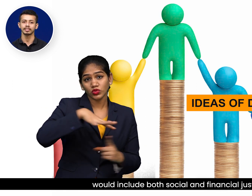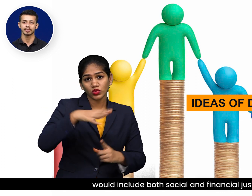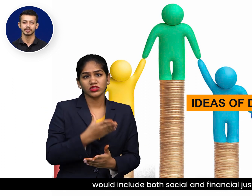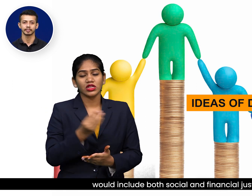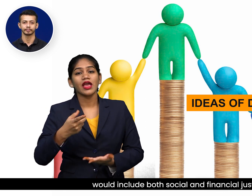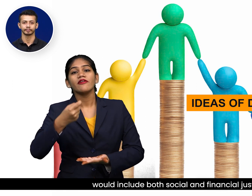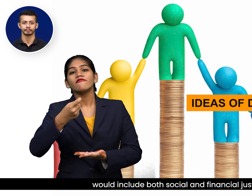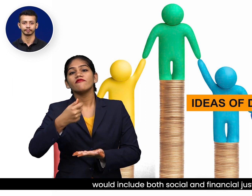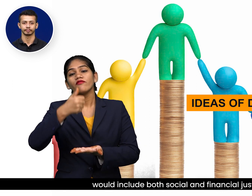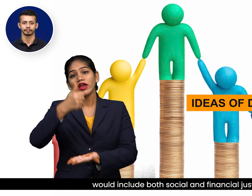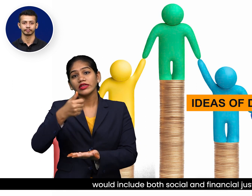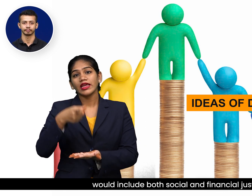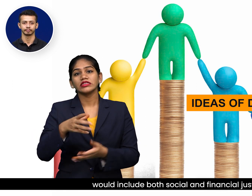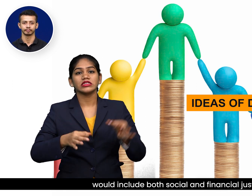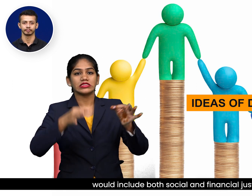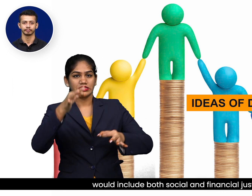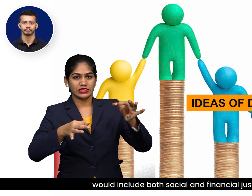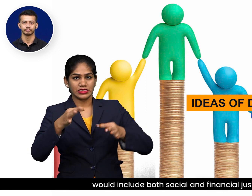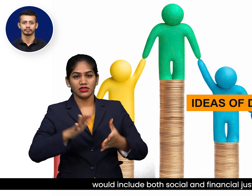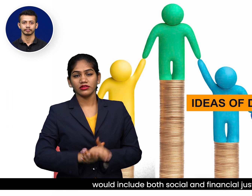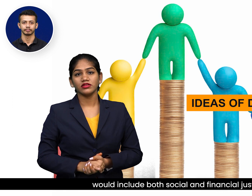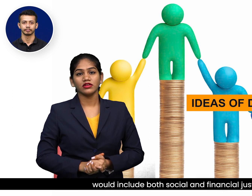financial justice.